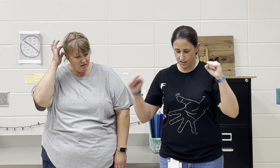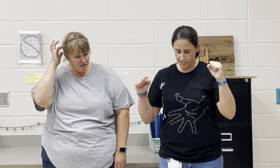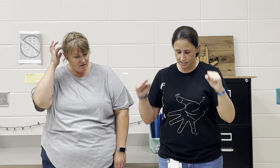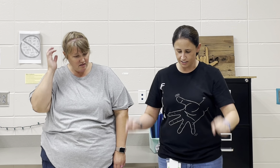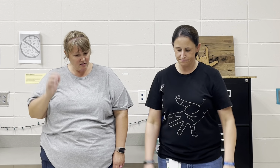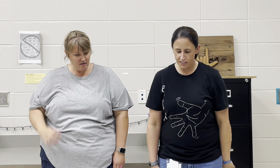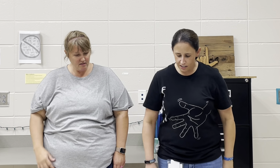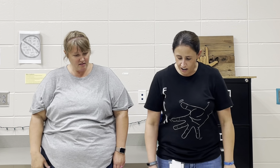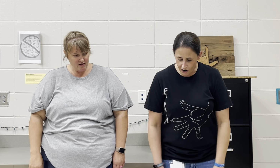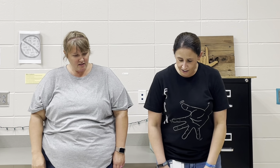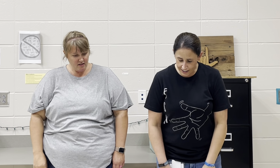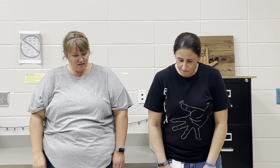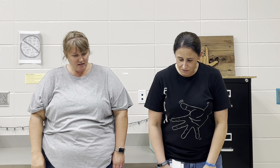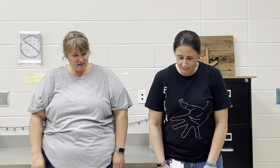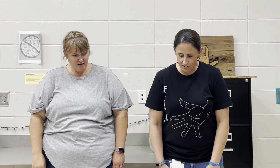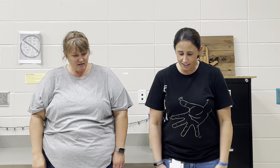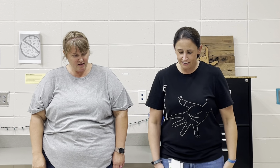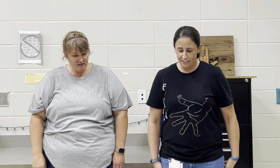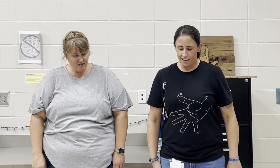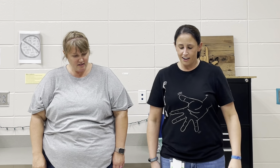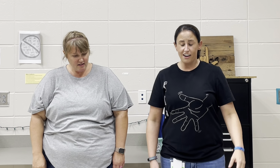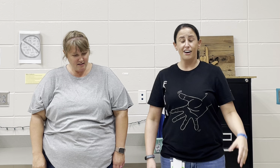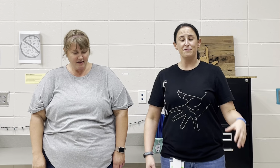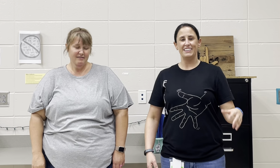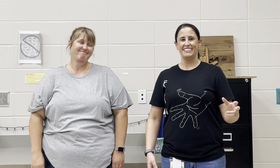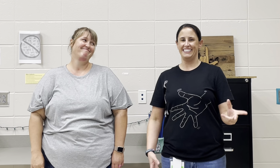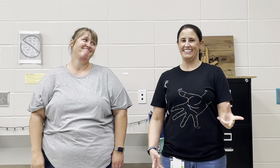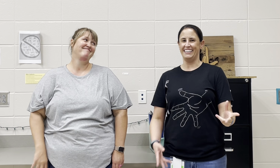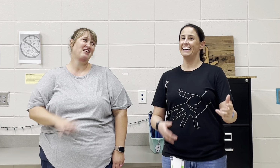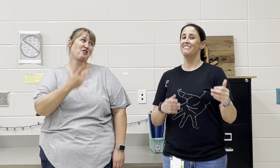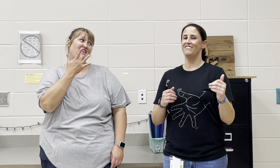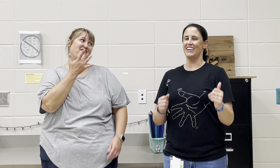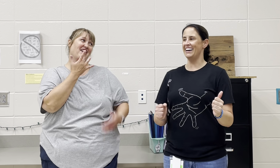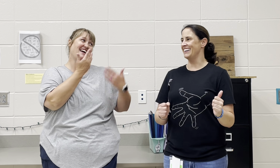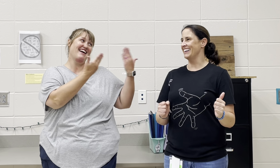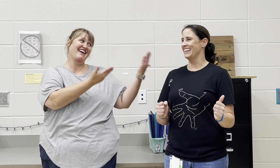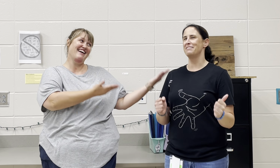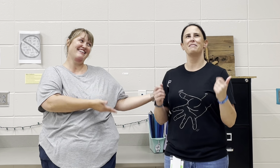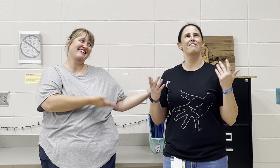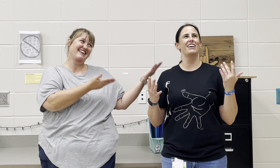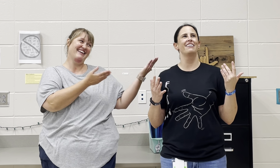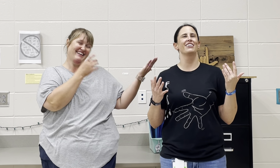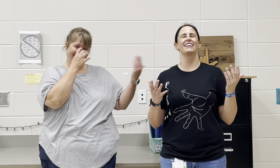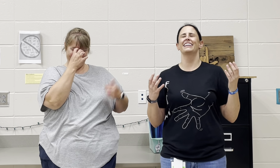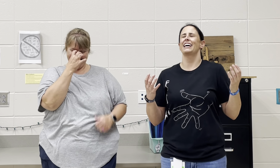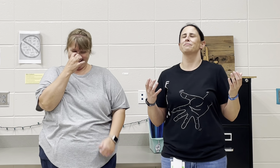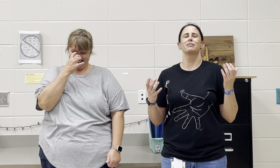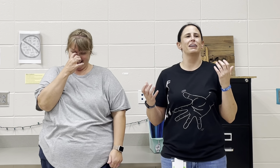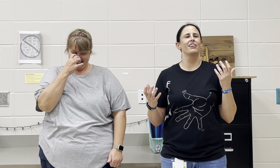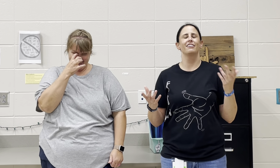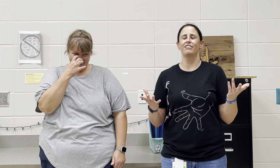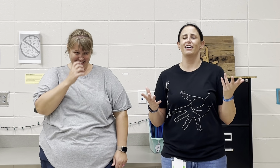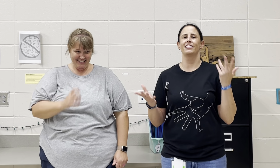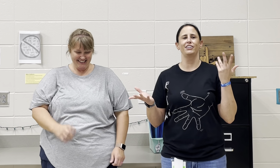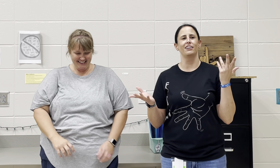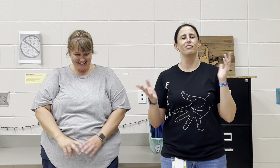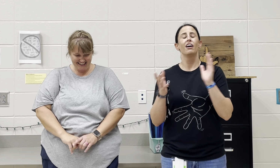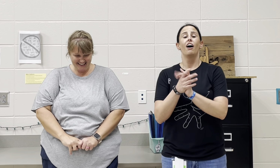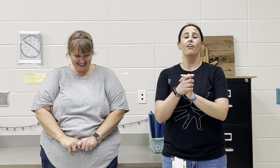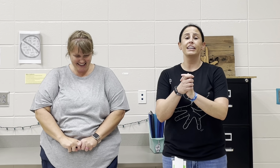Thunder. All right, moving on. Your favorite. Fine, my favorite, Captain America. Fine, you know. All right,